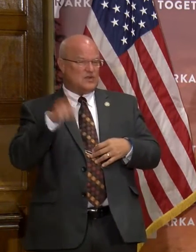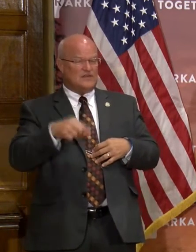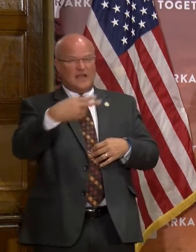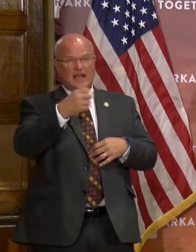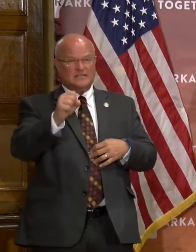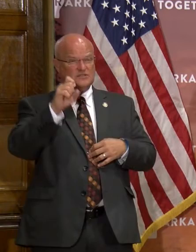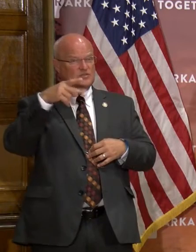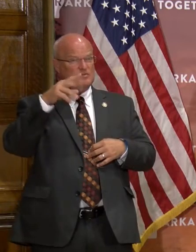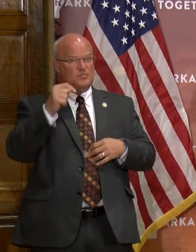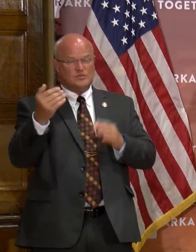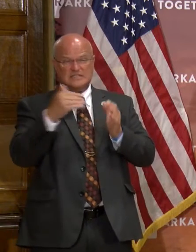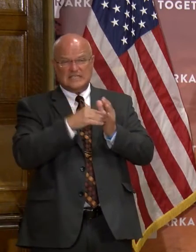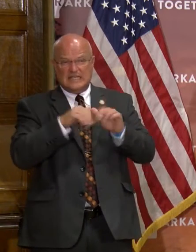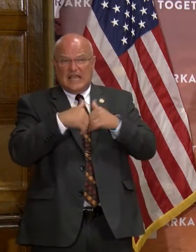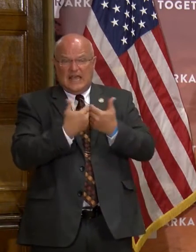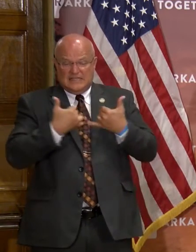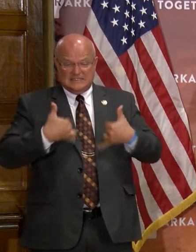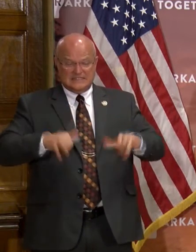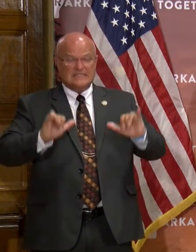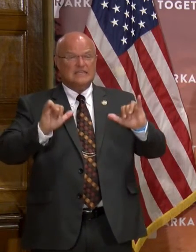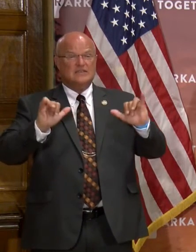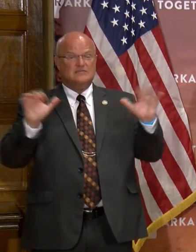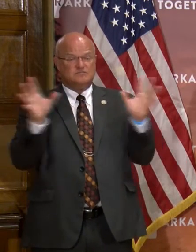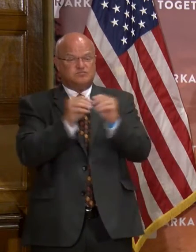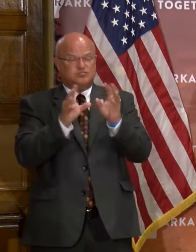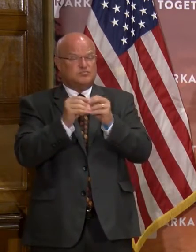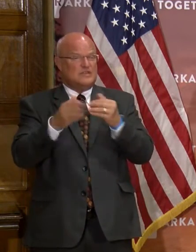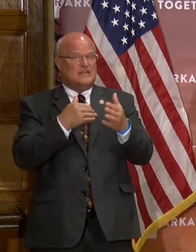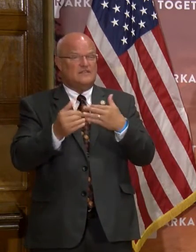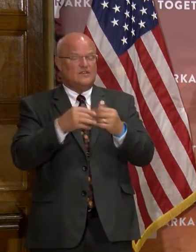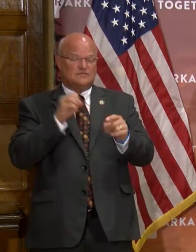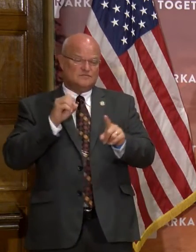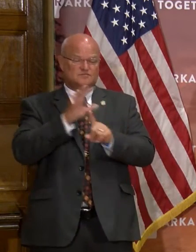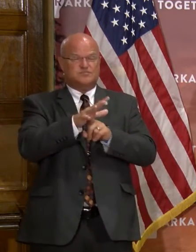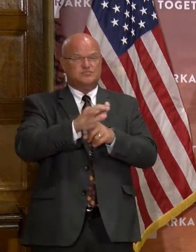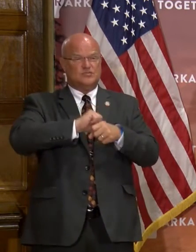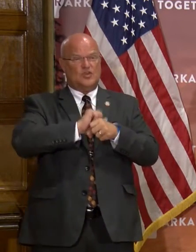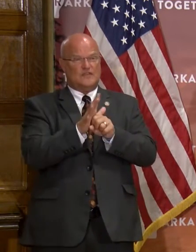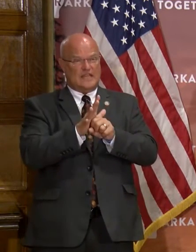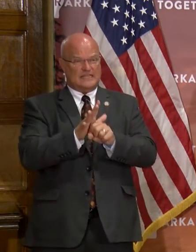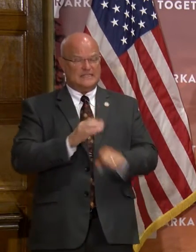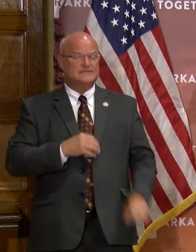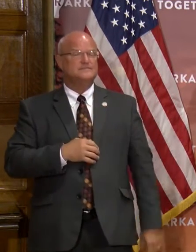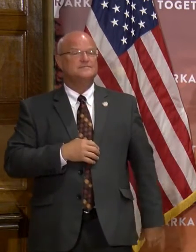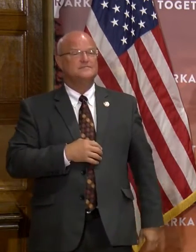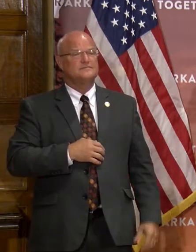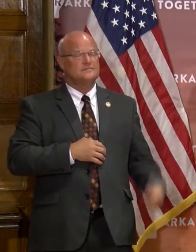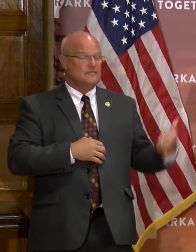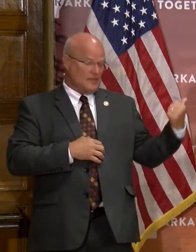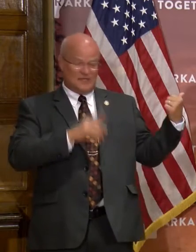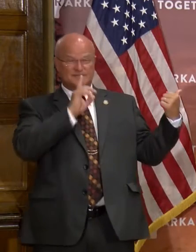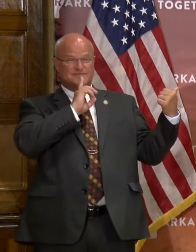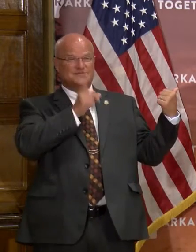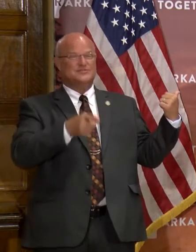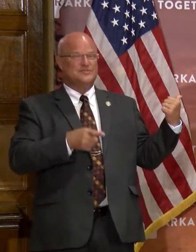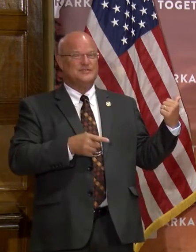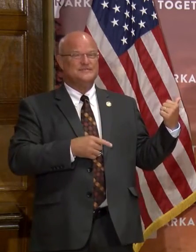sports again and how they're still being allowed to gather even though they've had exposure to COVID-19? Well, sure.